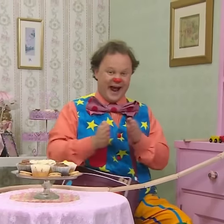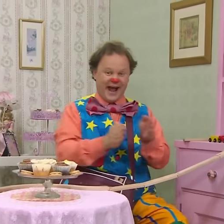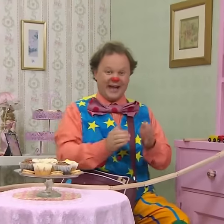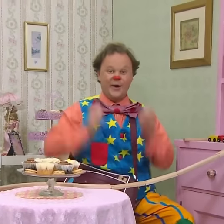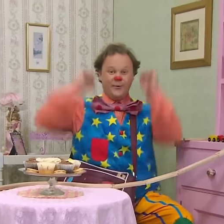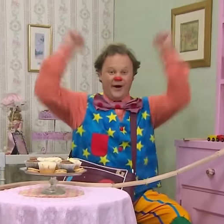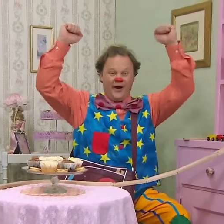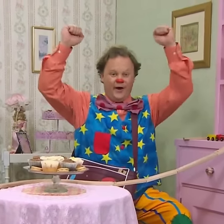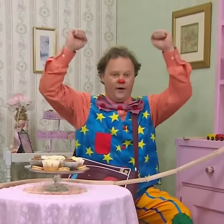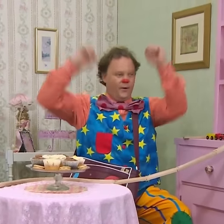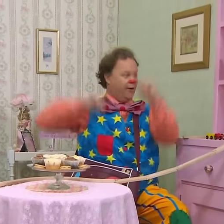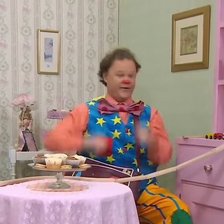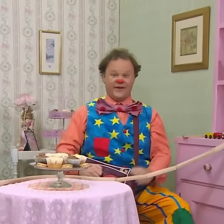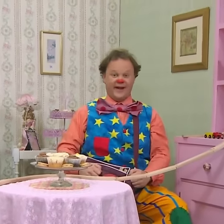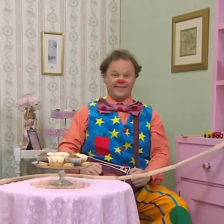track! Woohoo! Or should I say,